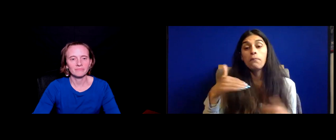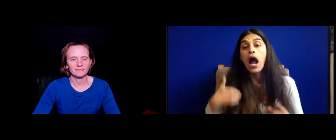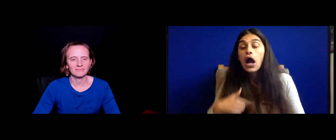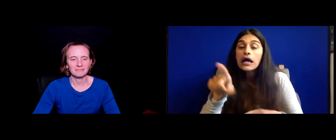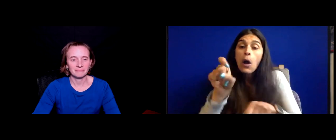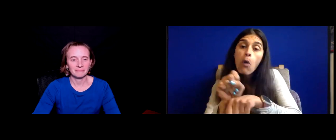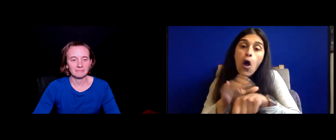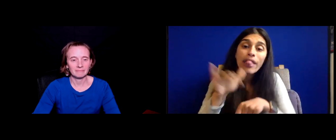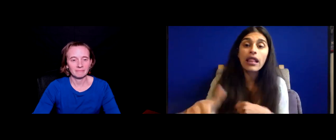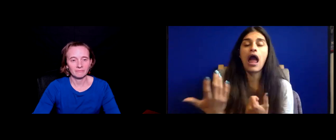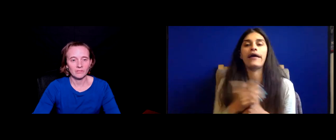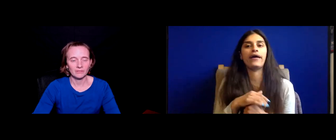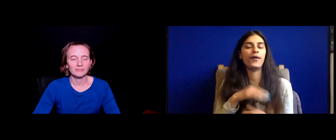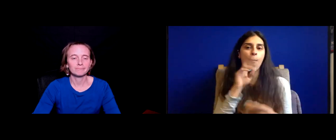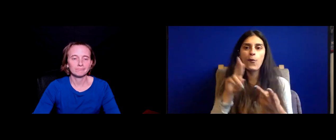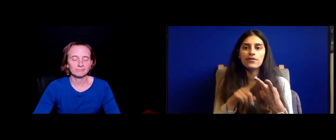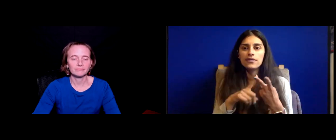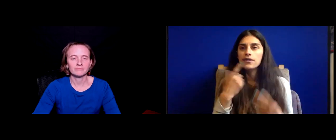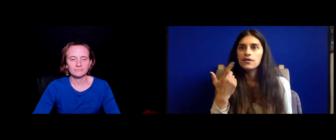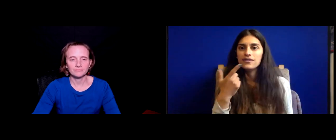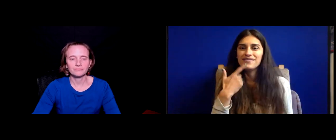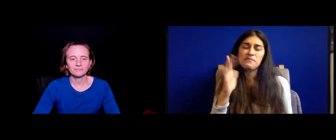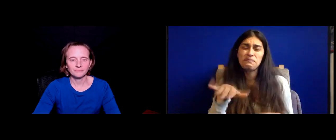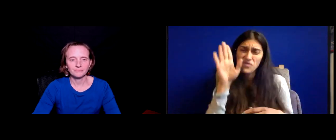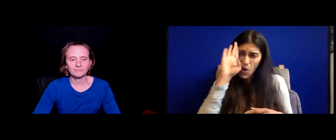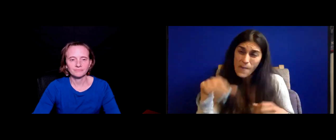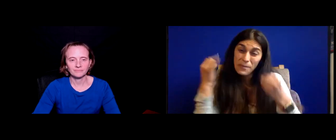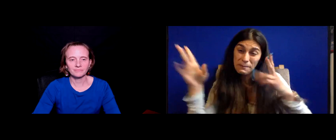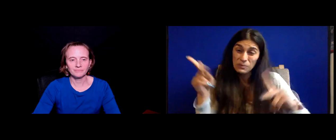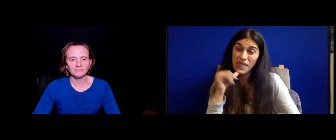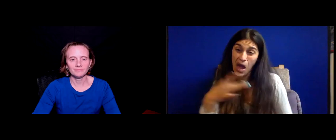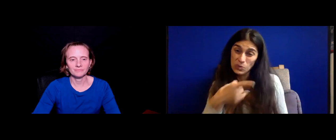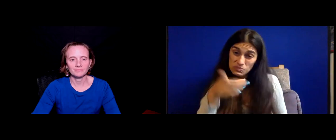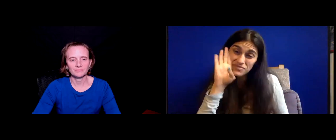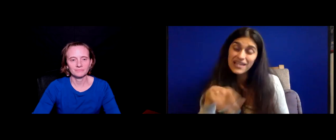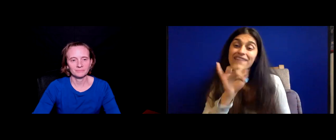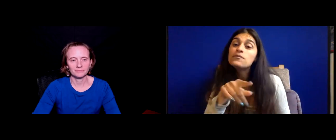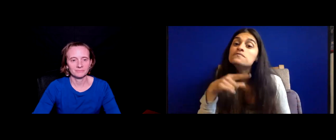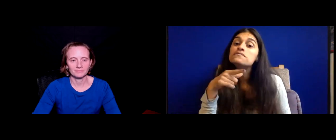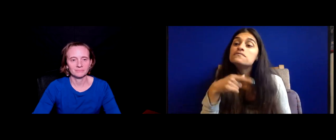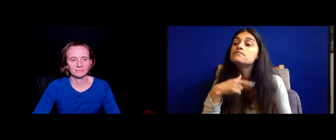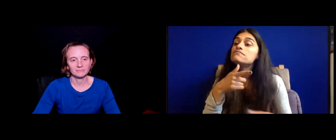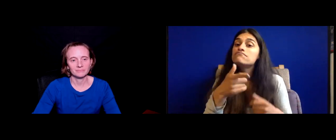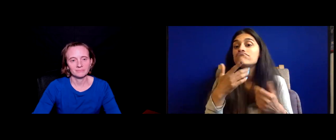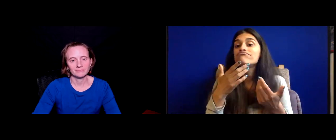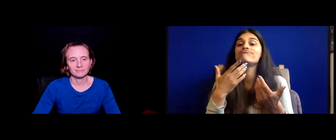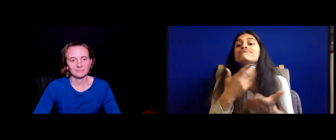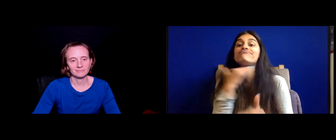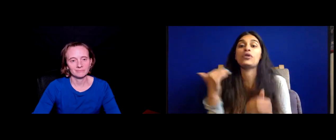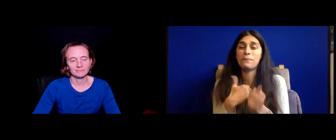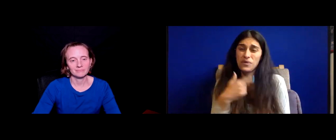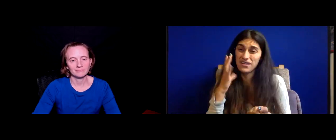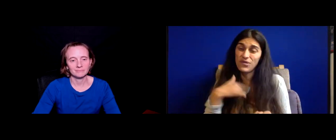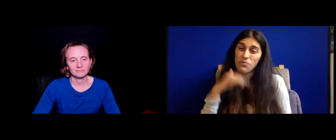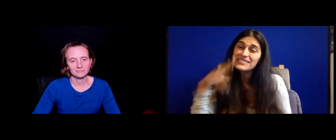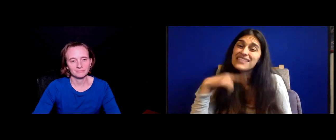I thought it was good enough, but at the time, they would tell me to work on things, or they would say things like, a lot of